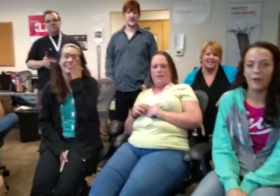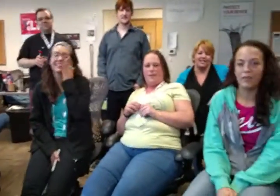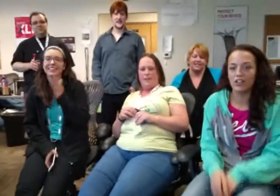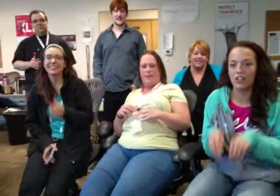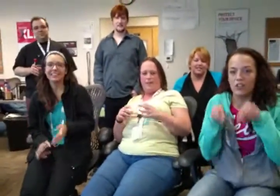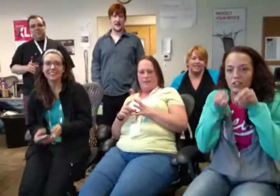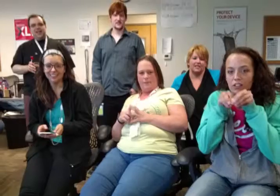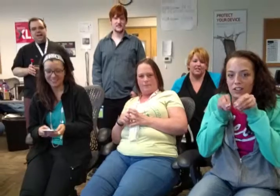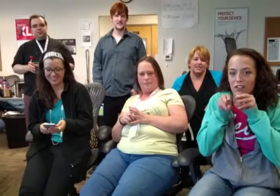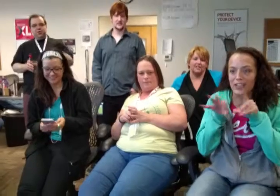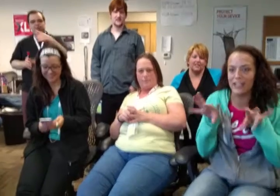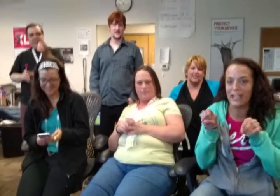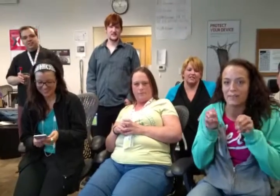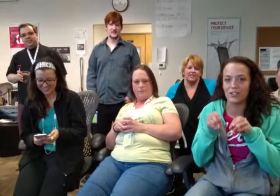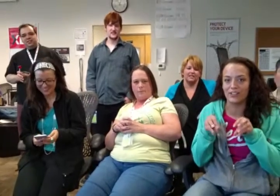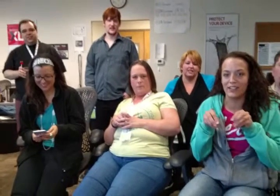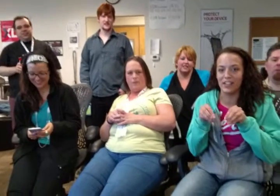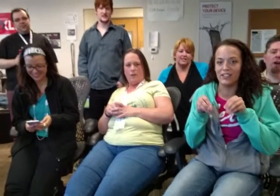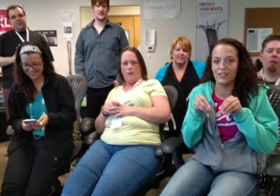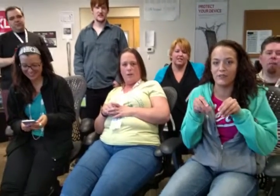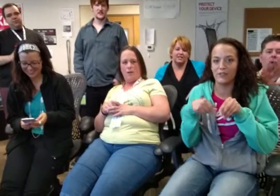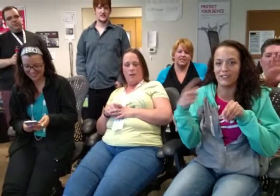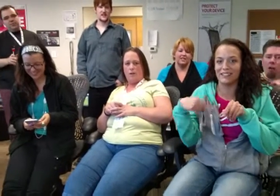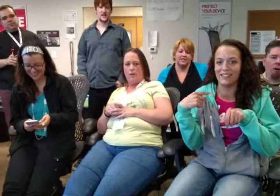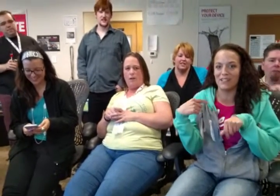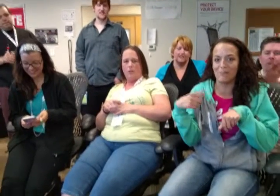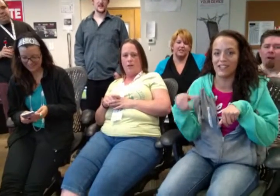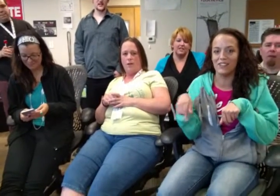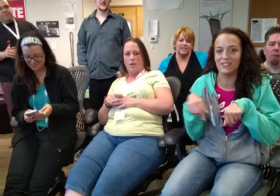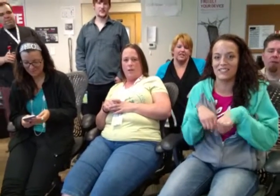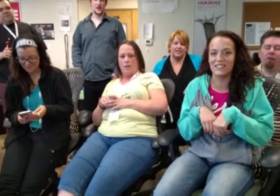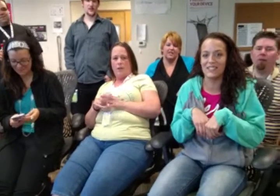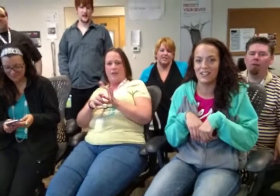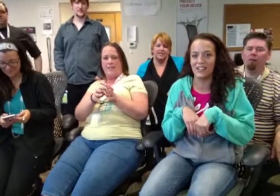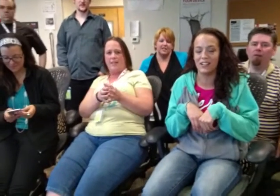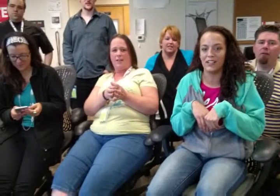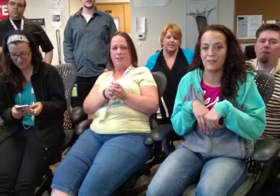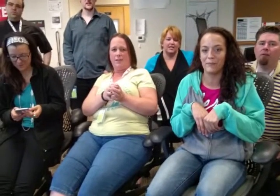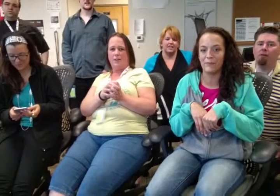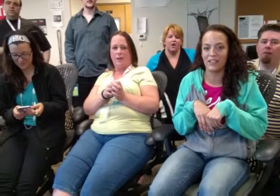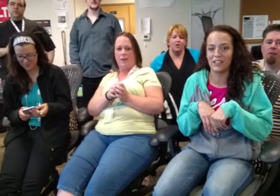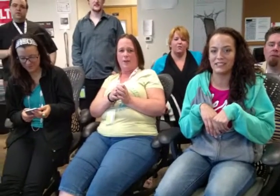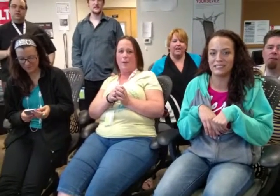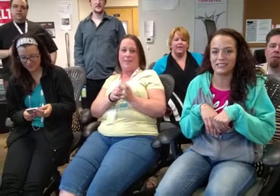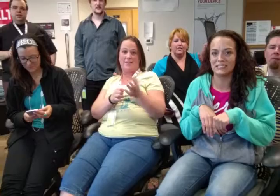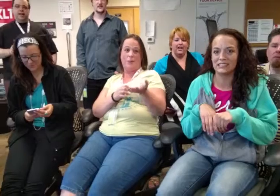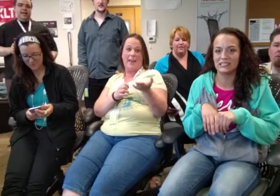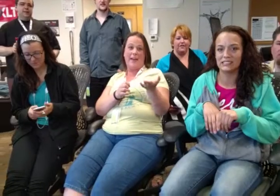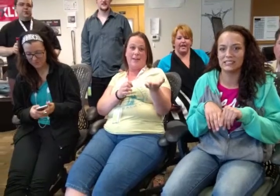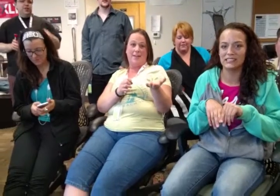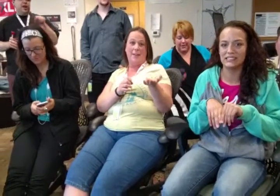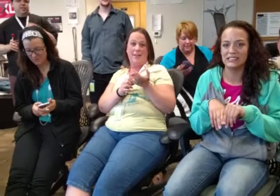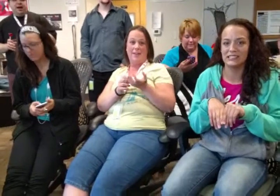It's not like a mouse. Not a hamster. Ball. Hamster. Ferret? A hamster? It's related.